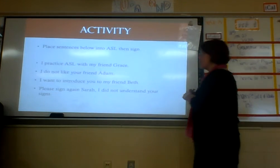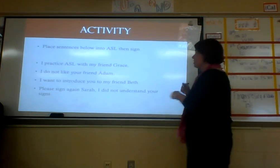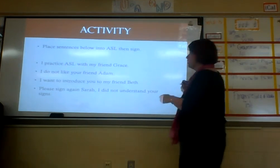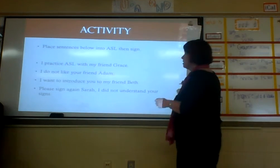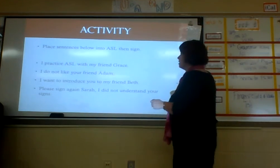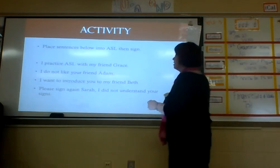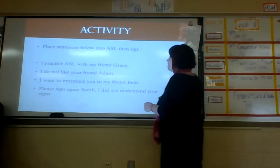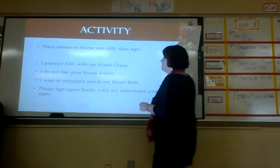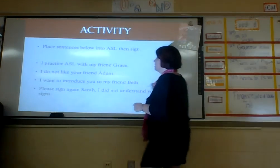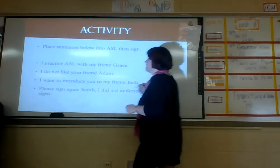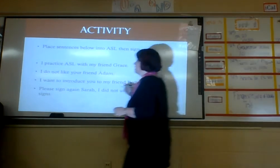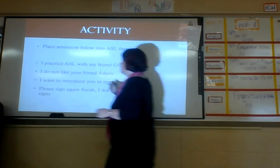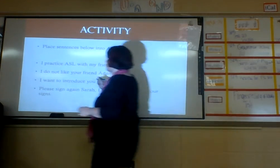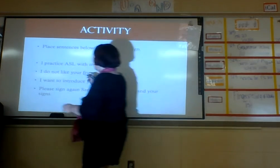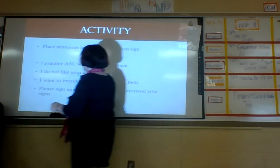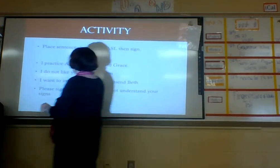English is right here.